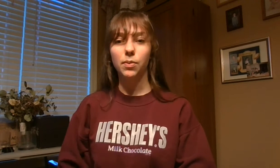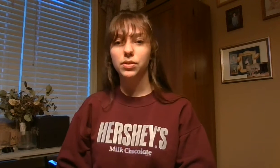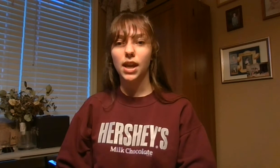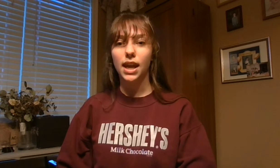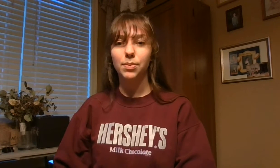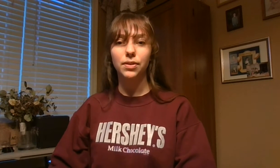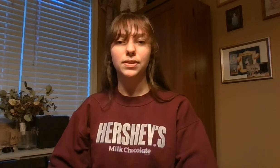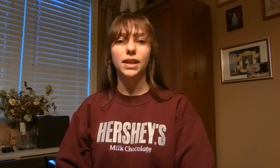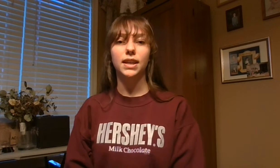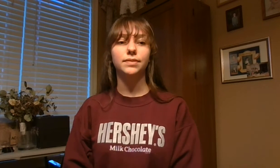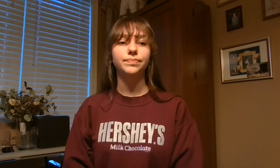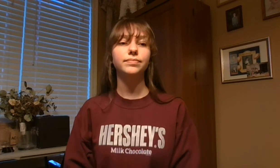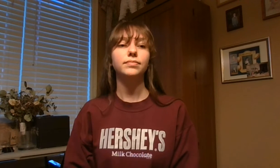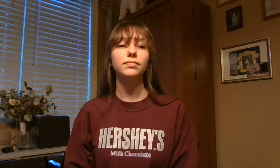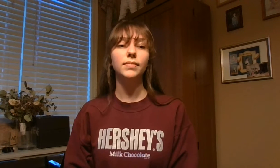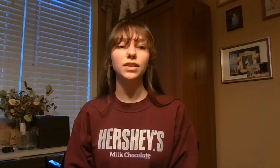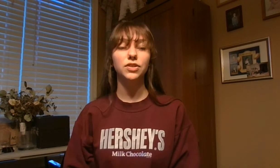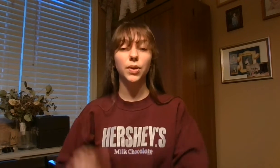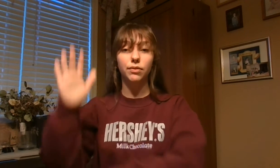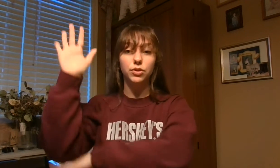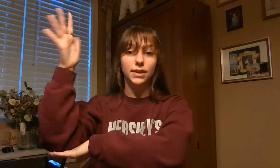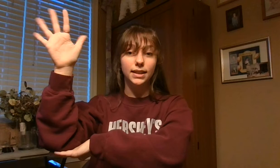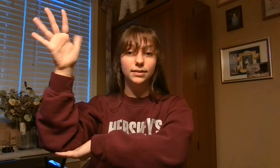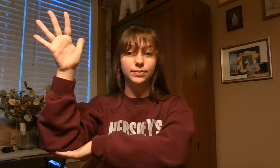then we'll sign Happy Earth Day again. So you have tree,